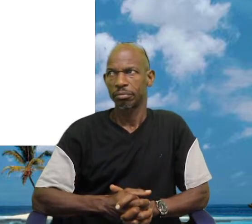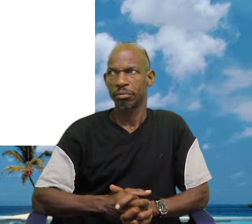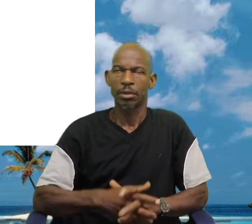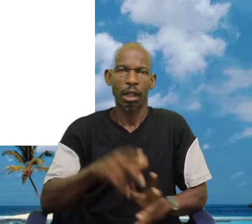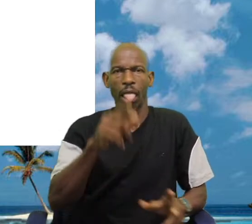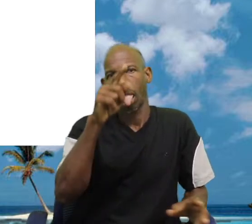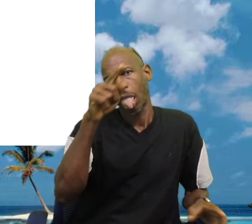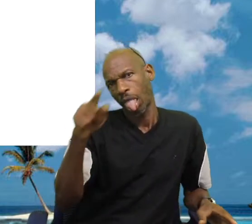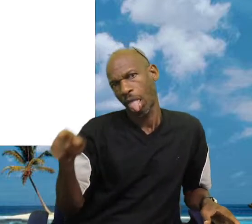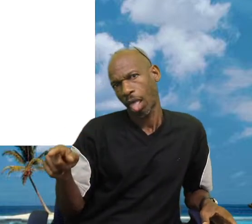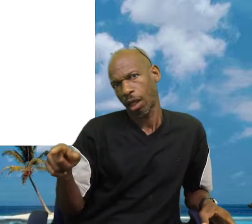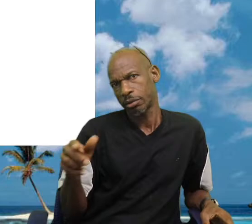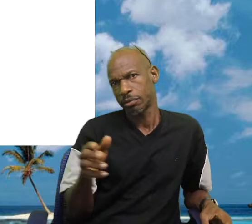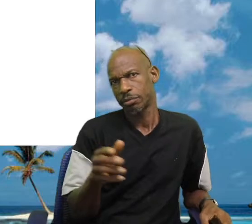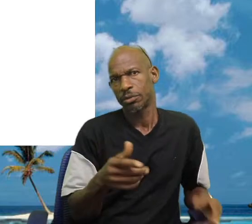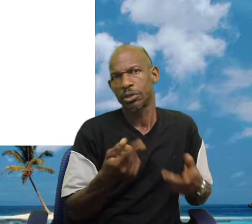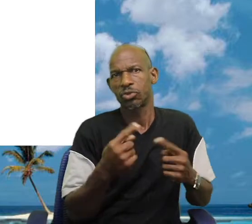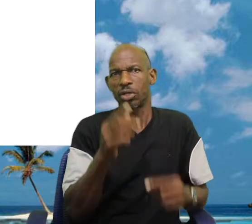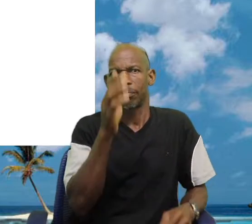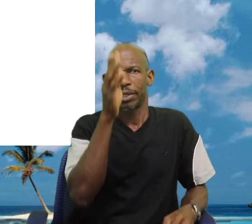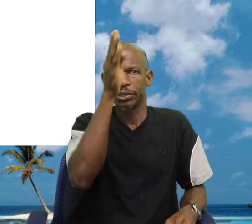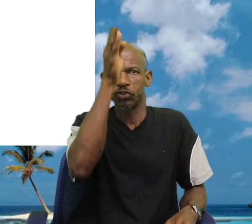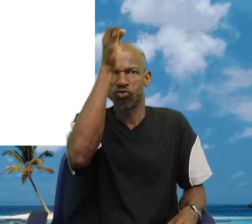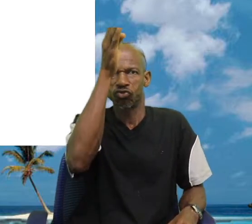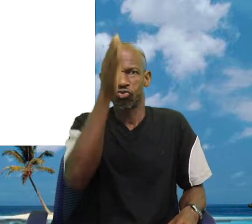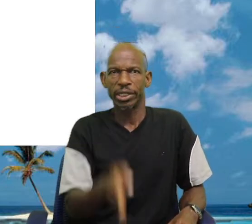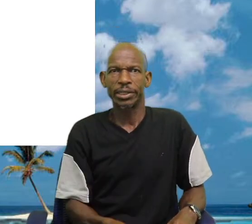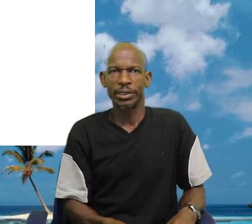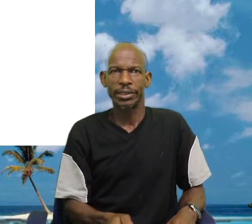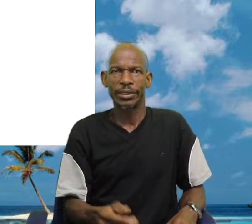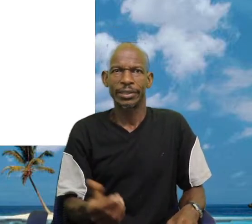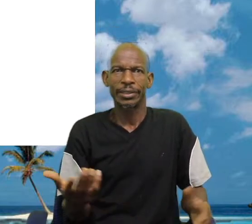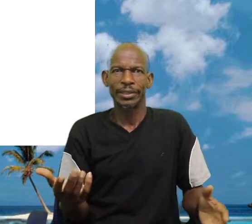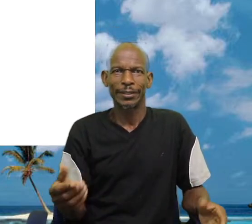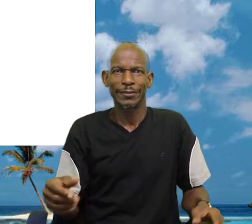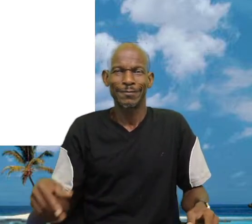line than this, so I'm going to just draw over my line.